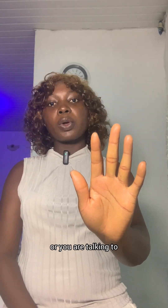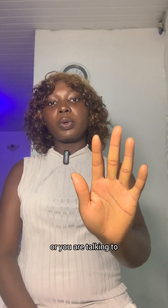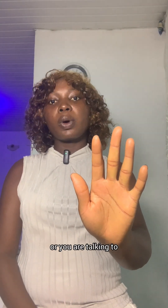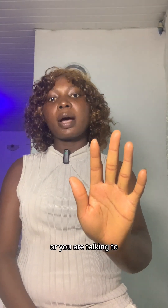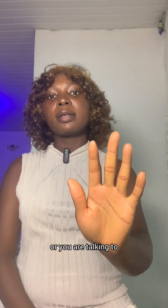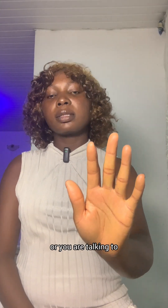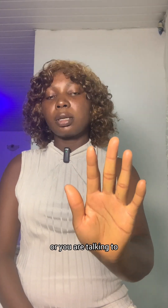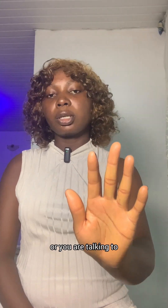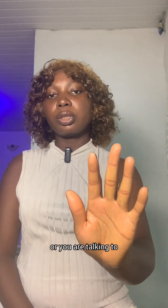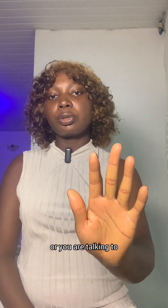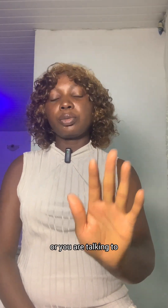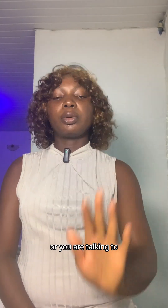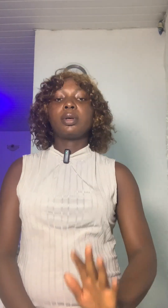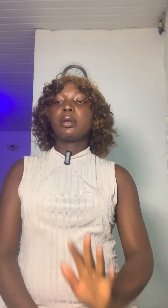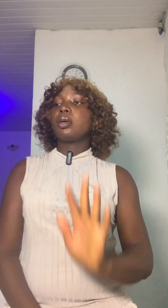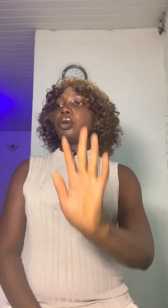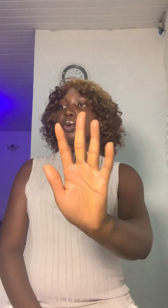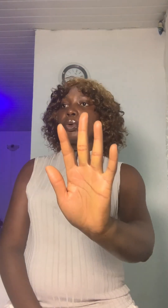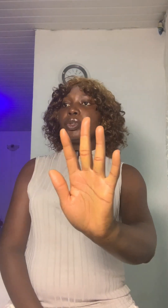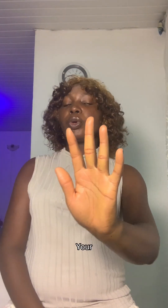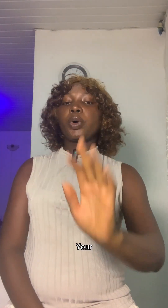you are talking to. Yo,